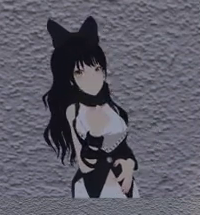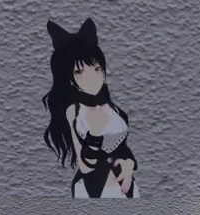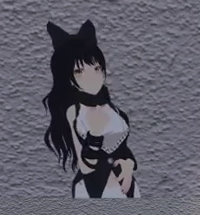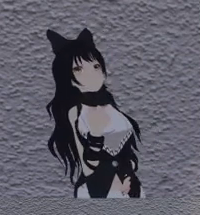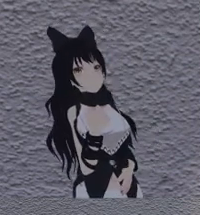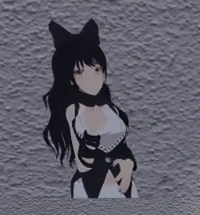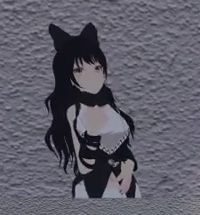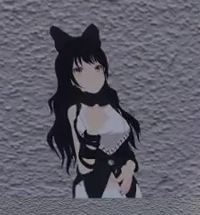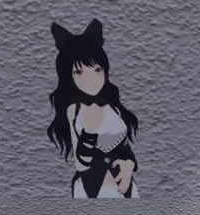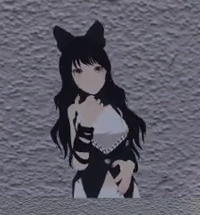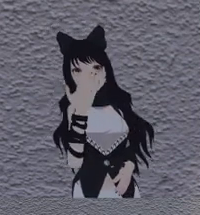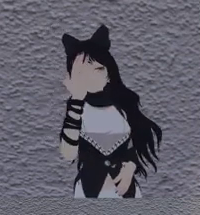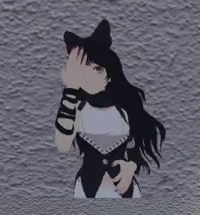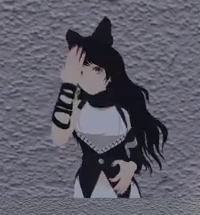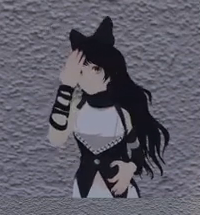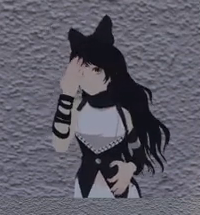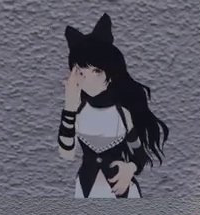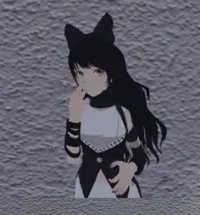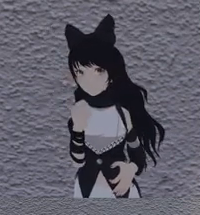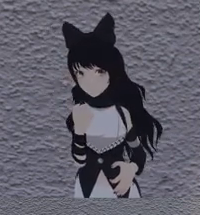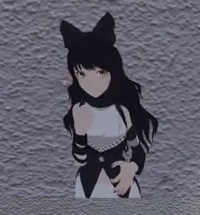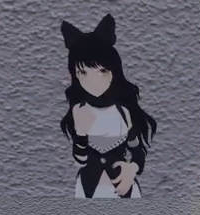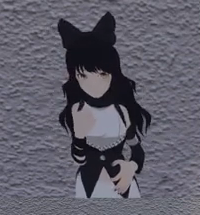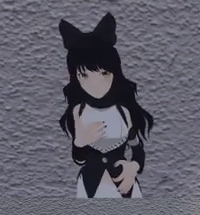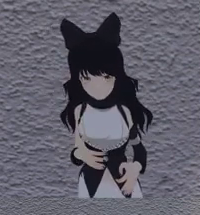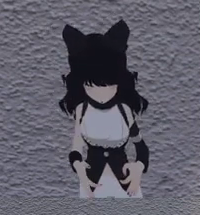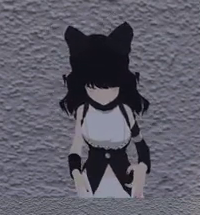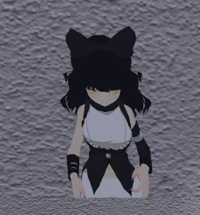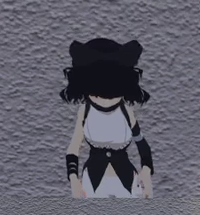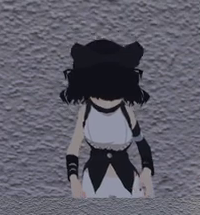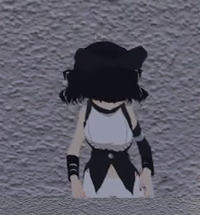Sleep. You're showing your eyes and your whole face. Just